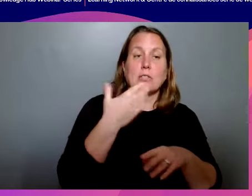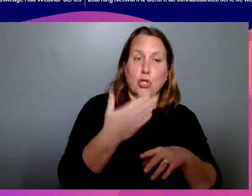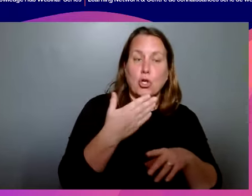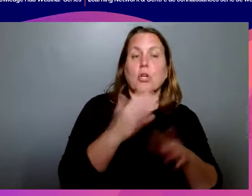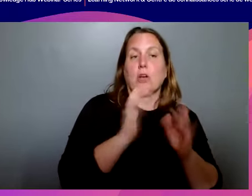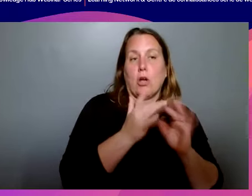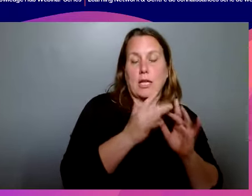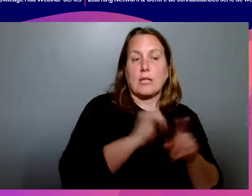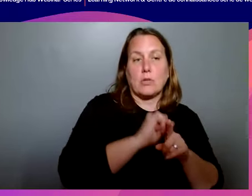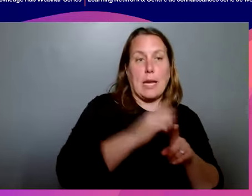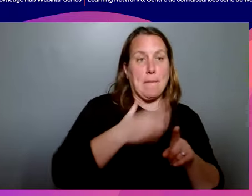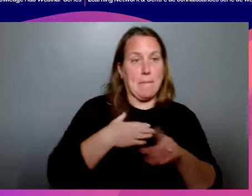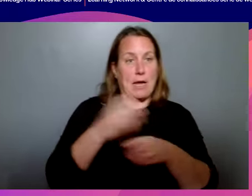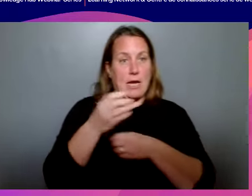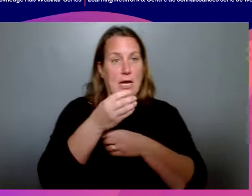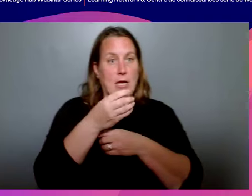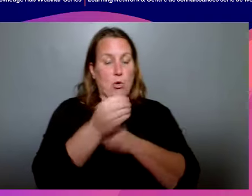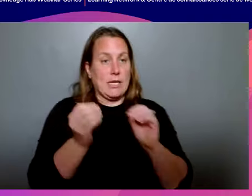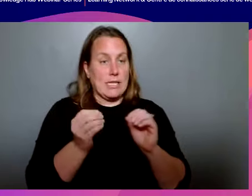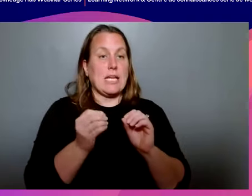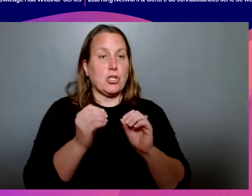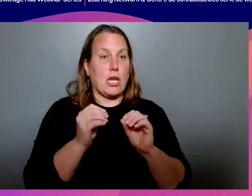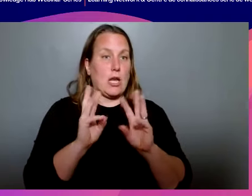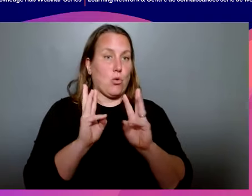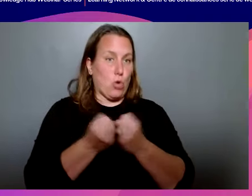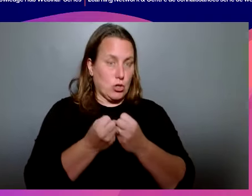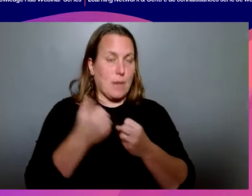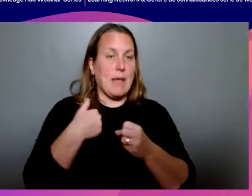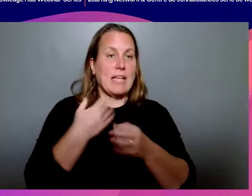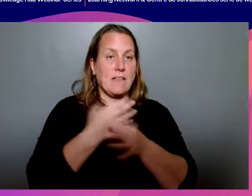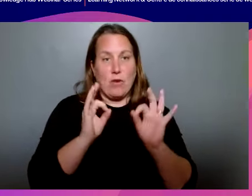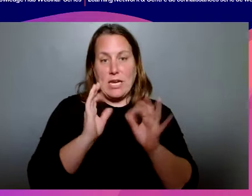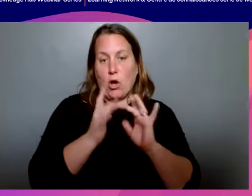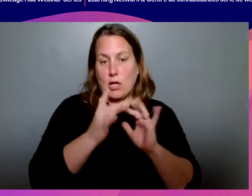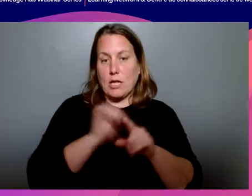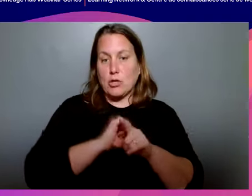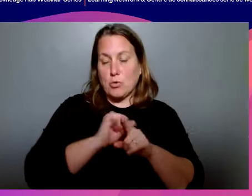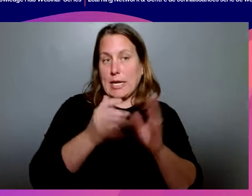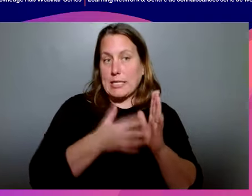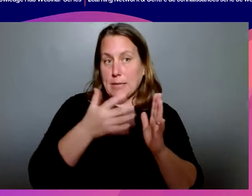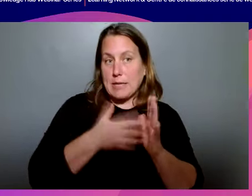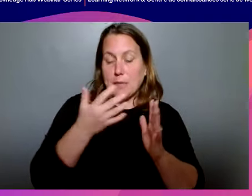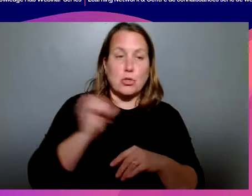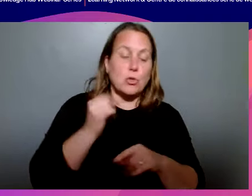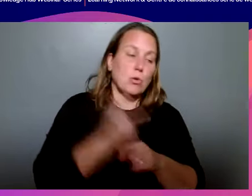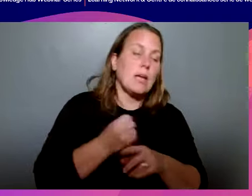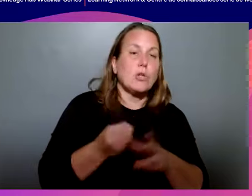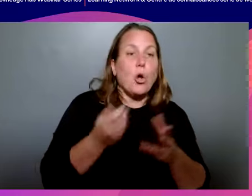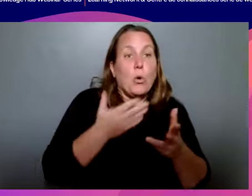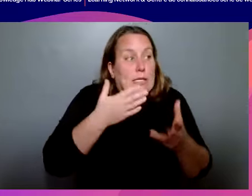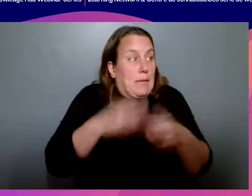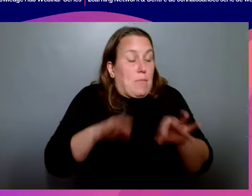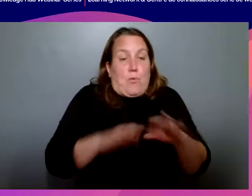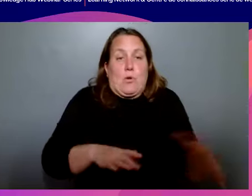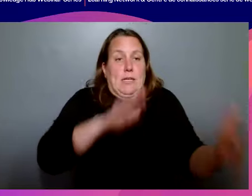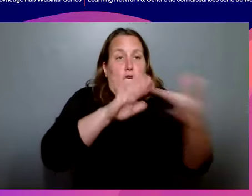My organization that I work with, Workshop, we sometimes do free online trainings. And so it could be reaching out to those organizations and